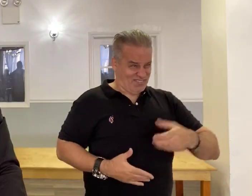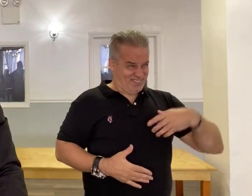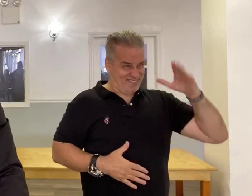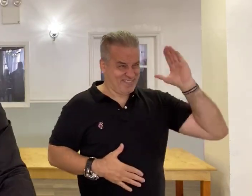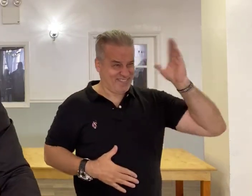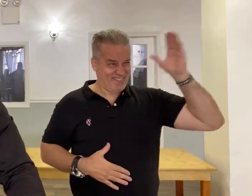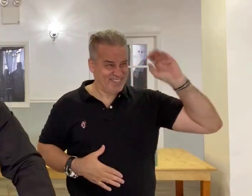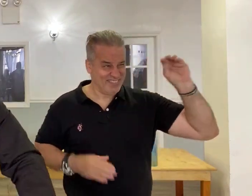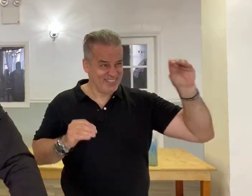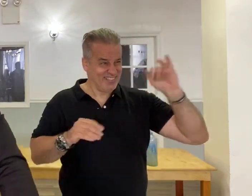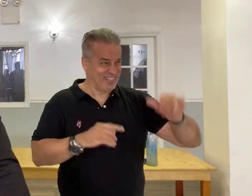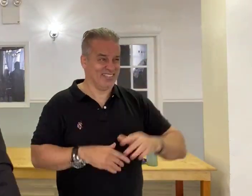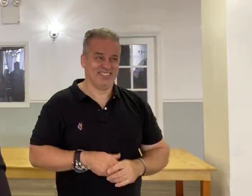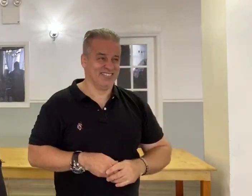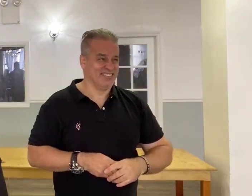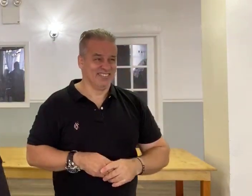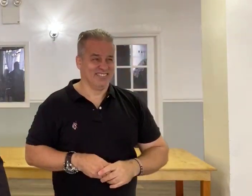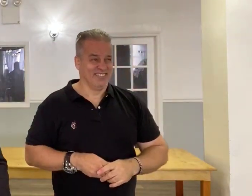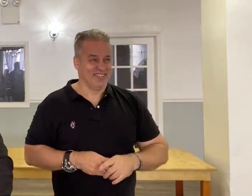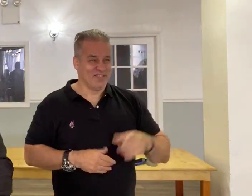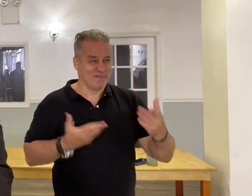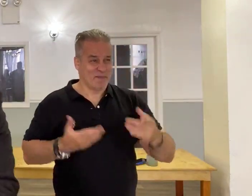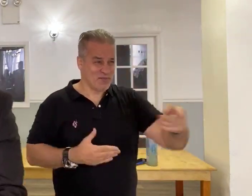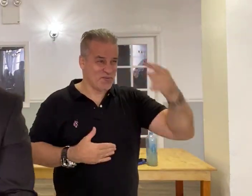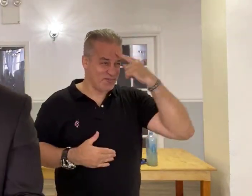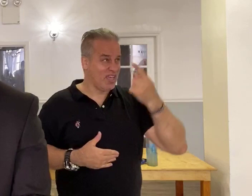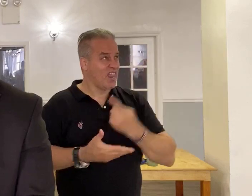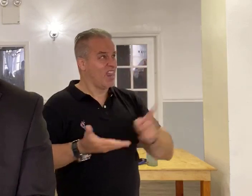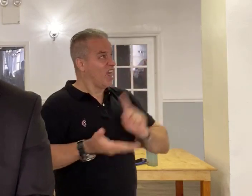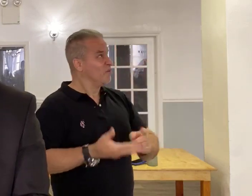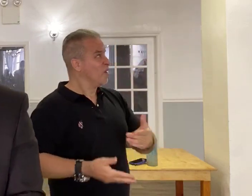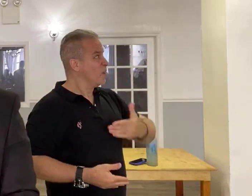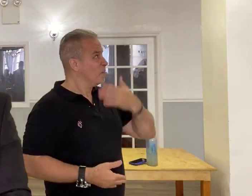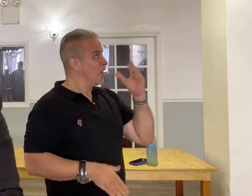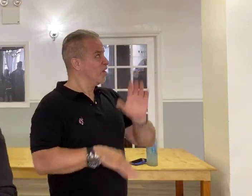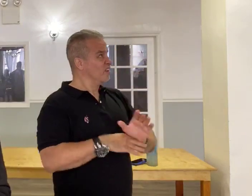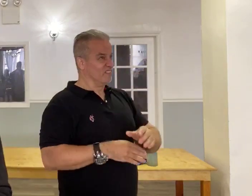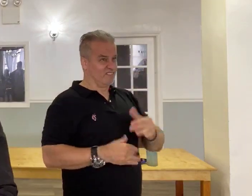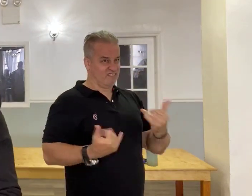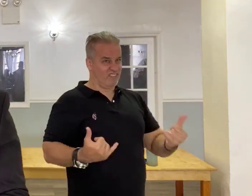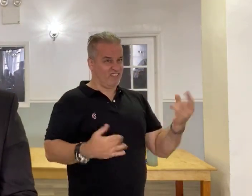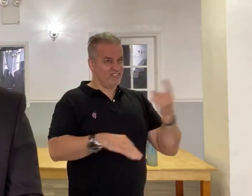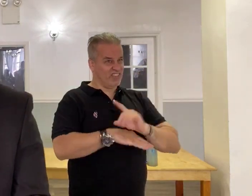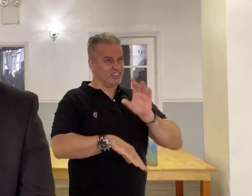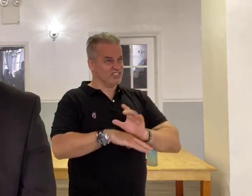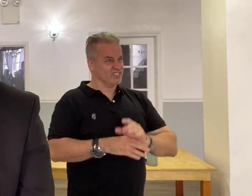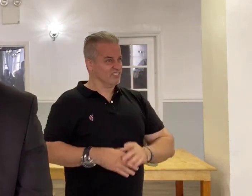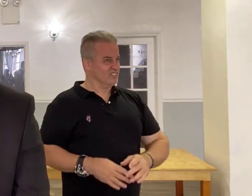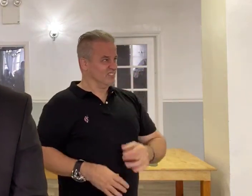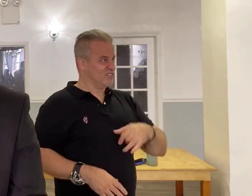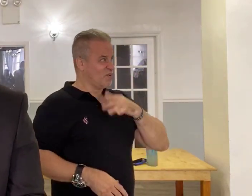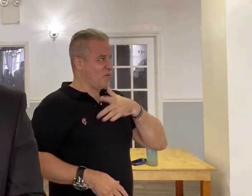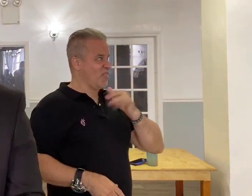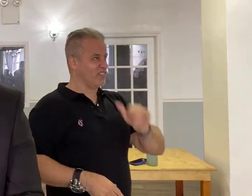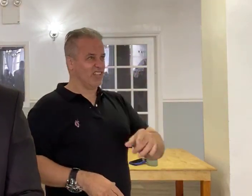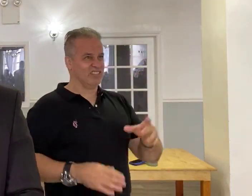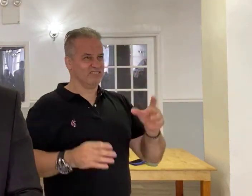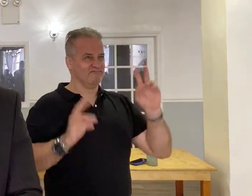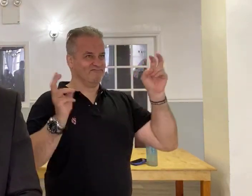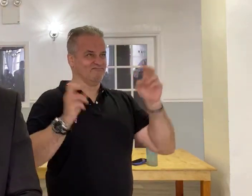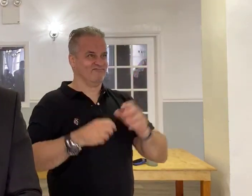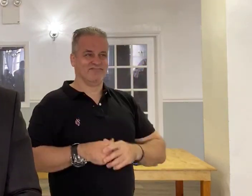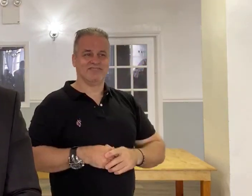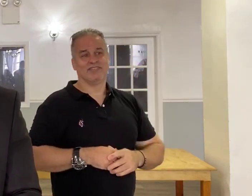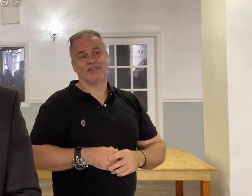better. Why are you talking about this? Hey, it is tough to think about. It's tough to think about. That's